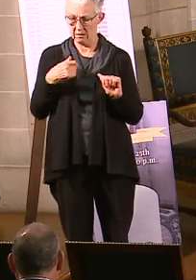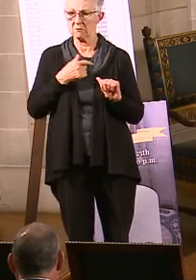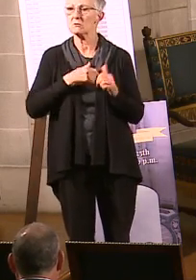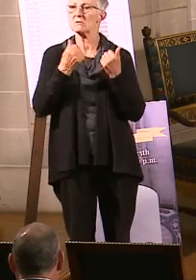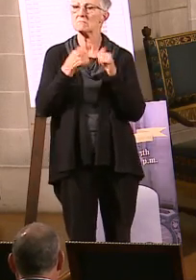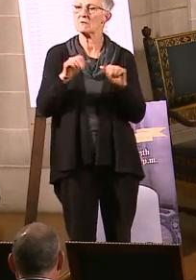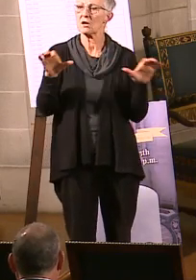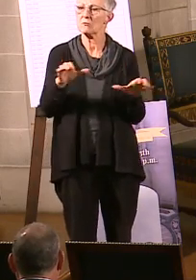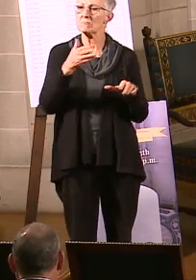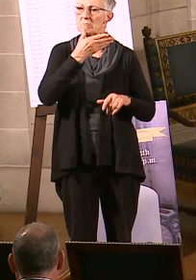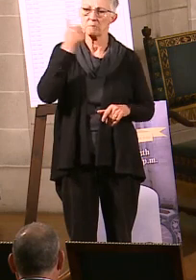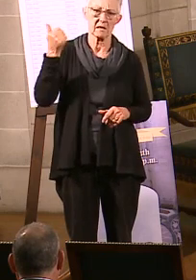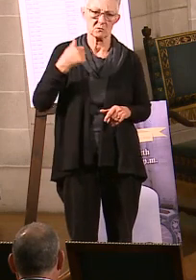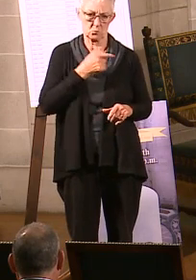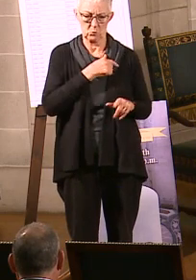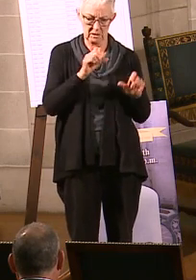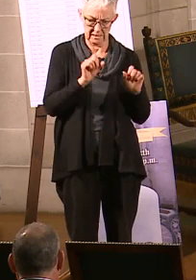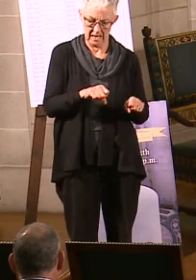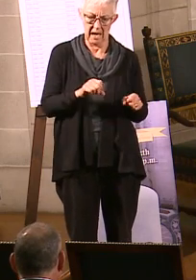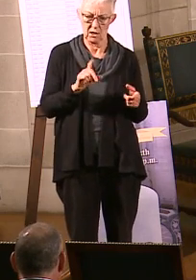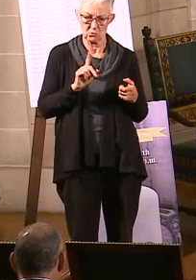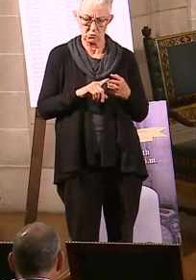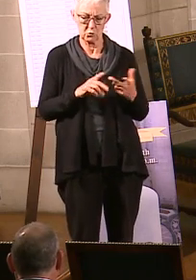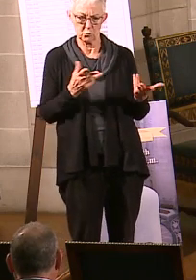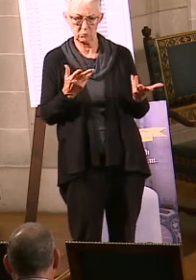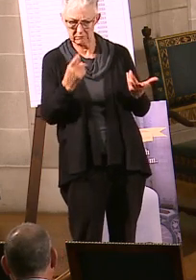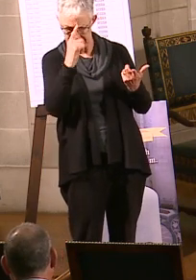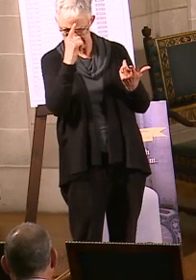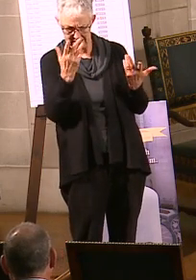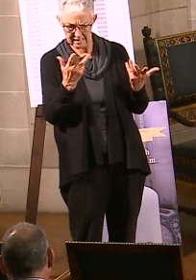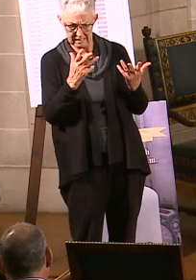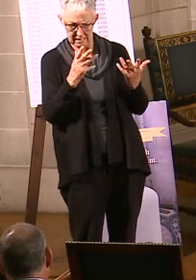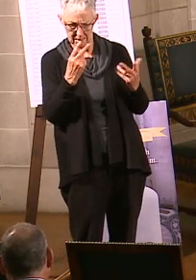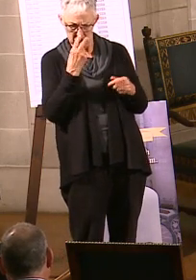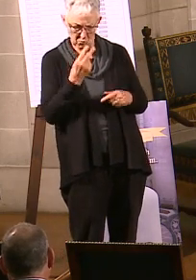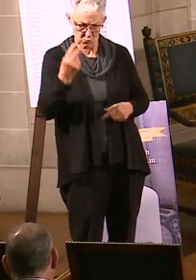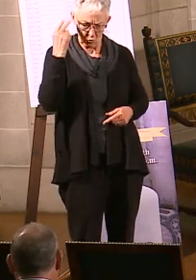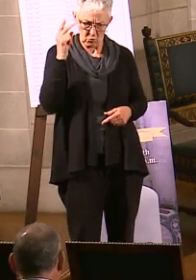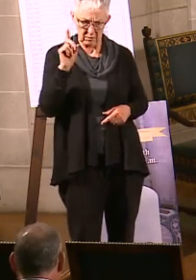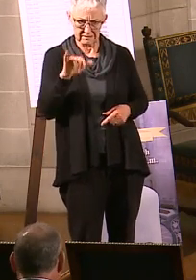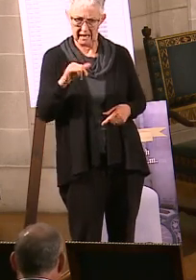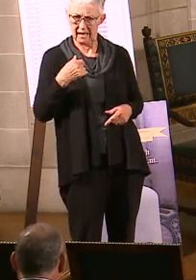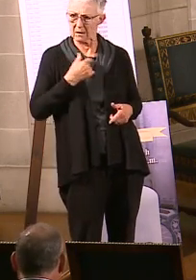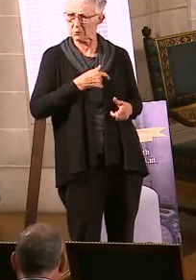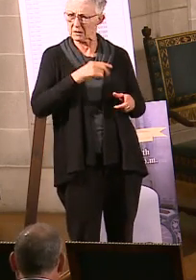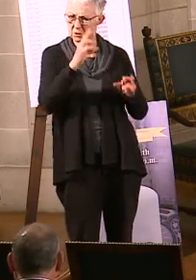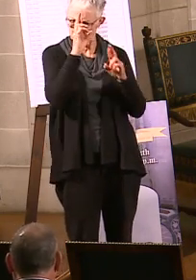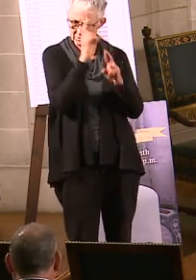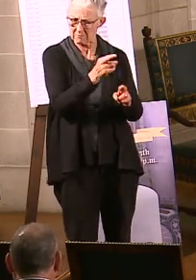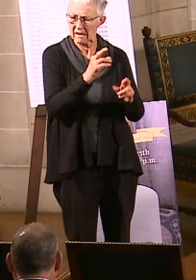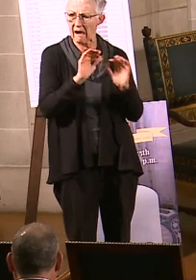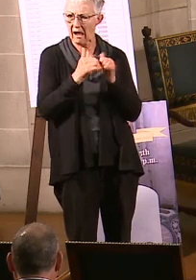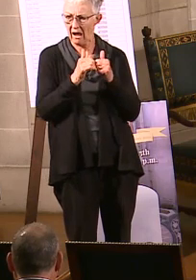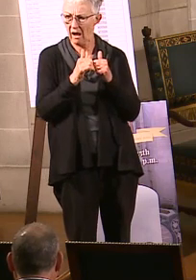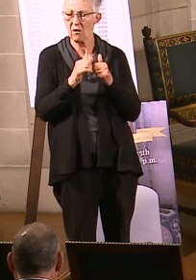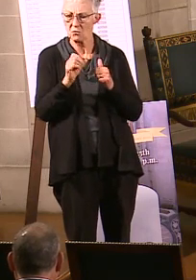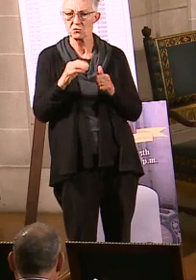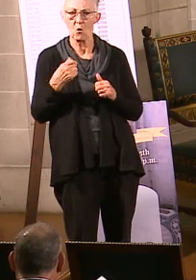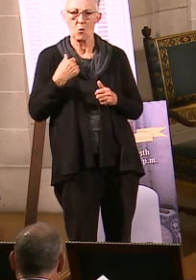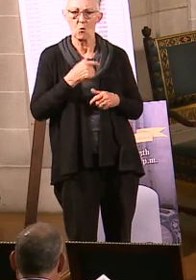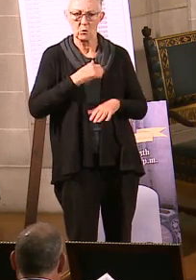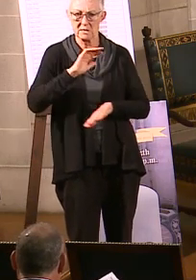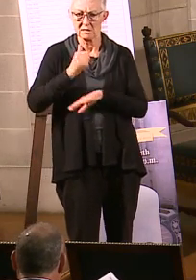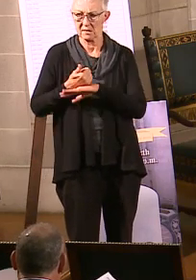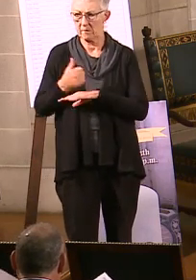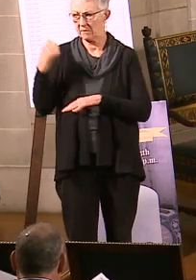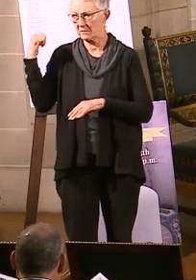can. And in this situation, with Memorial Day, as a state observance, we were able to do something. So this is what